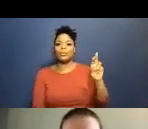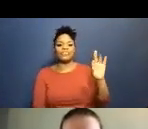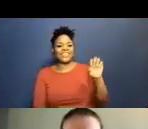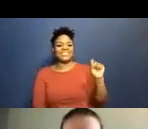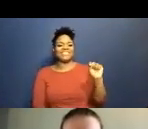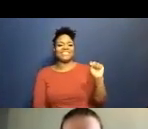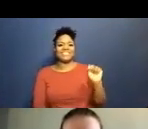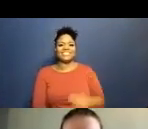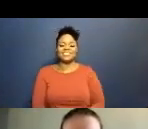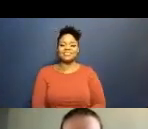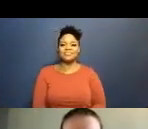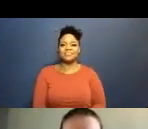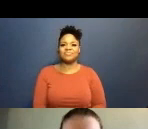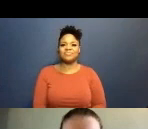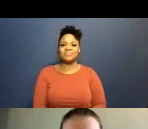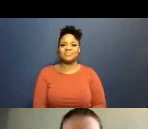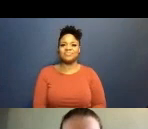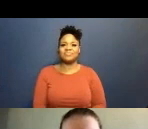visit